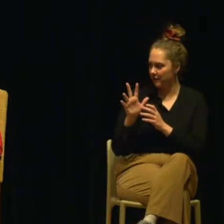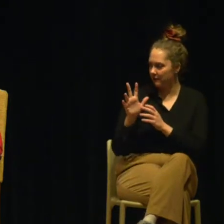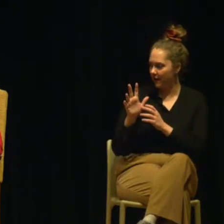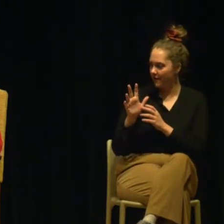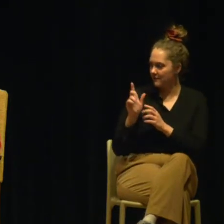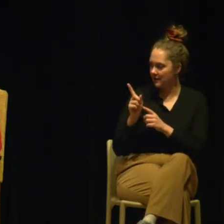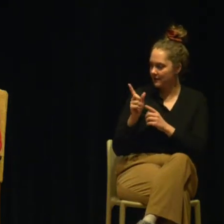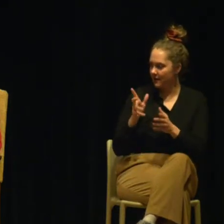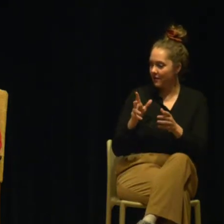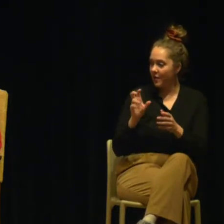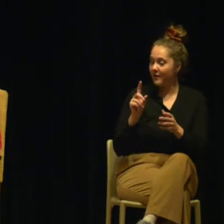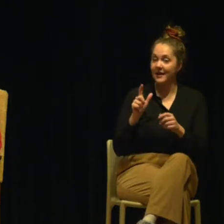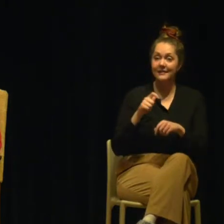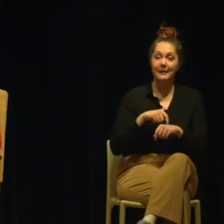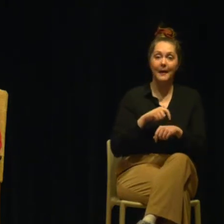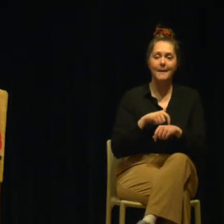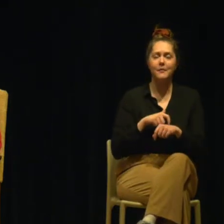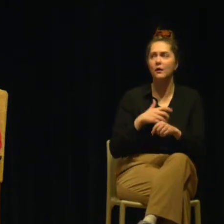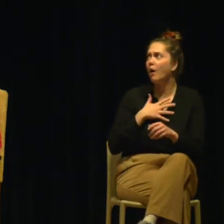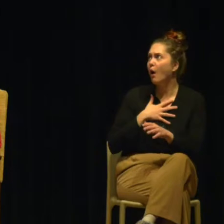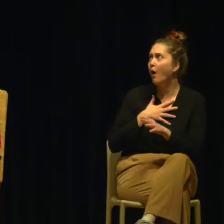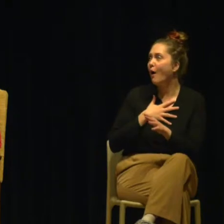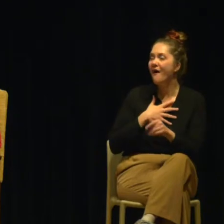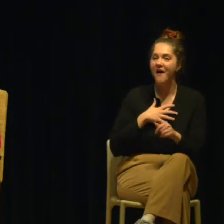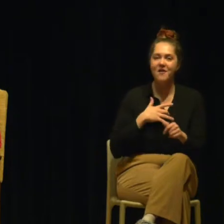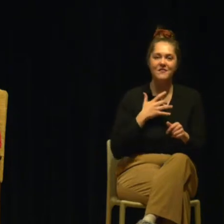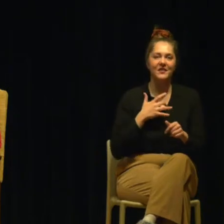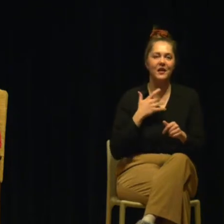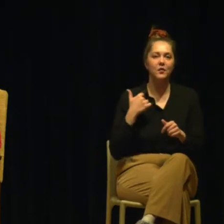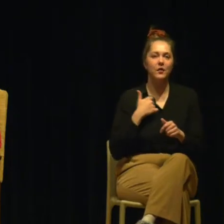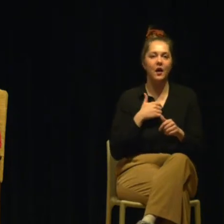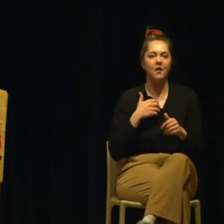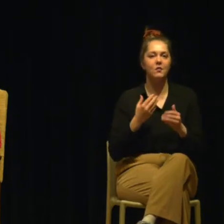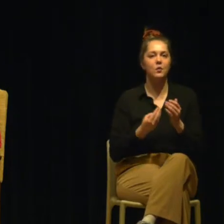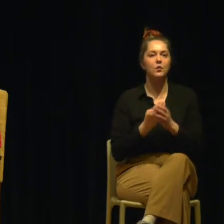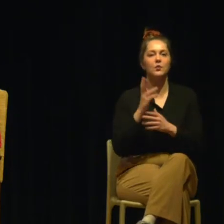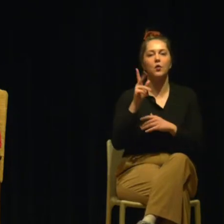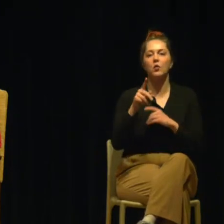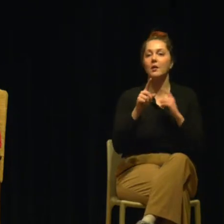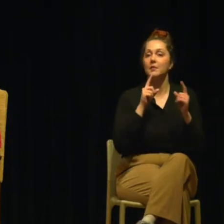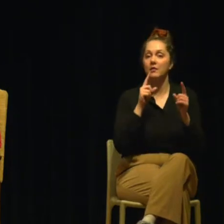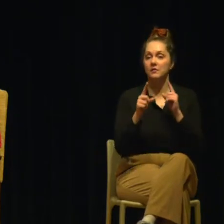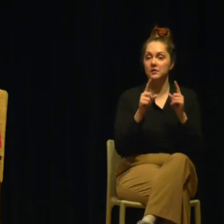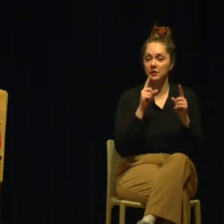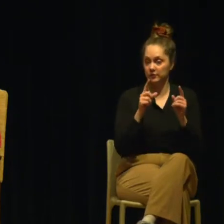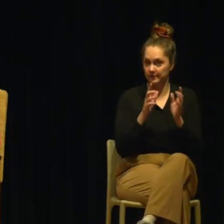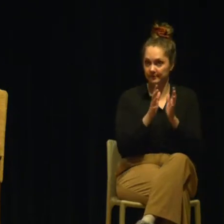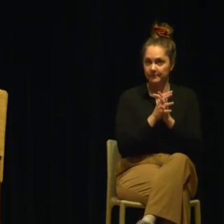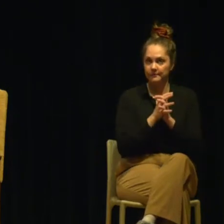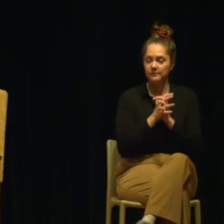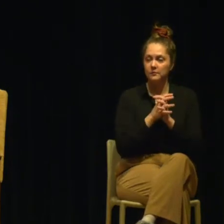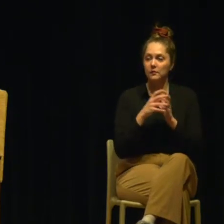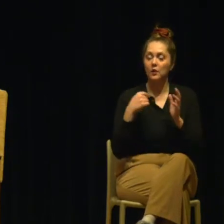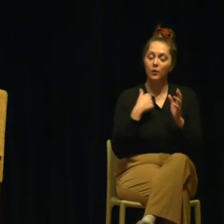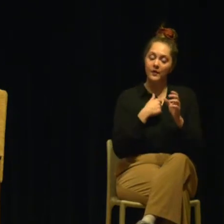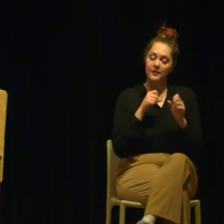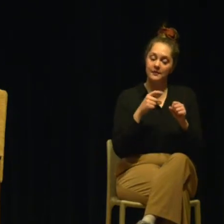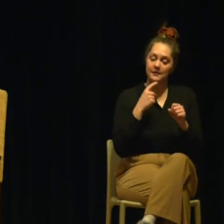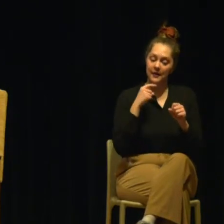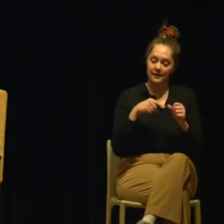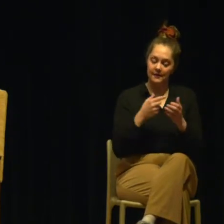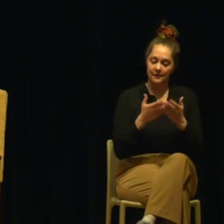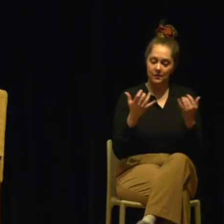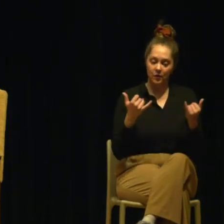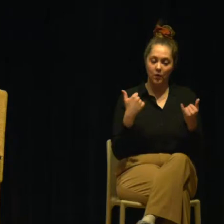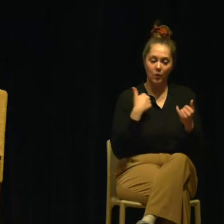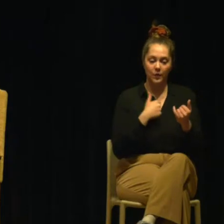I'm going to take this time because I feel like we're having a grown-up conversation. We have time and we can say these things out loud. We